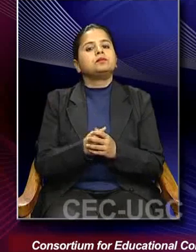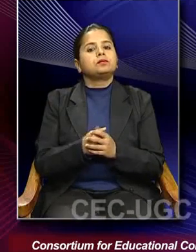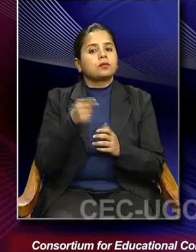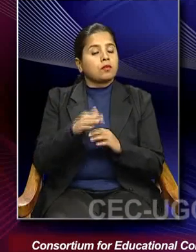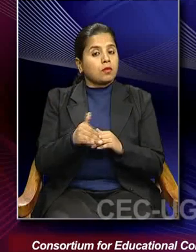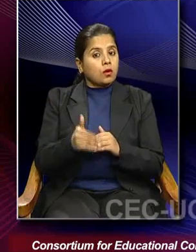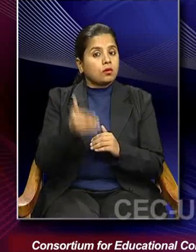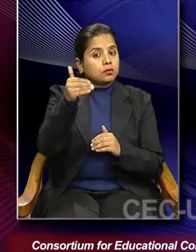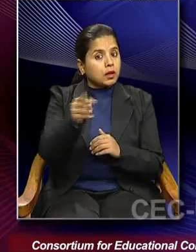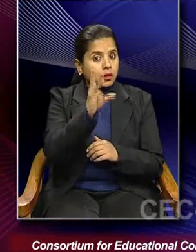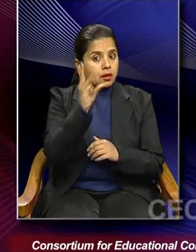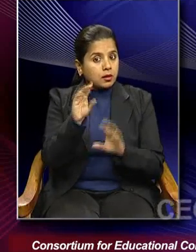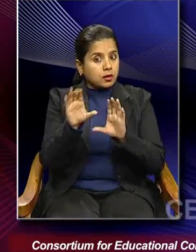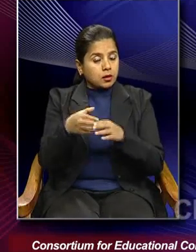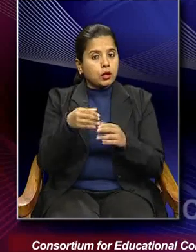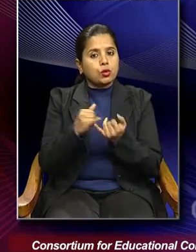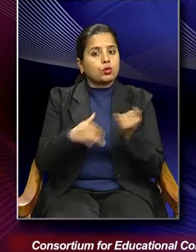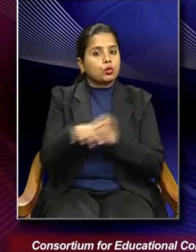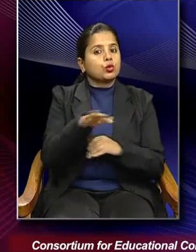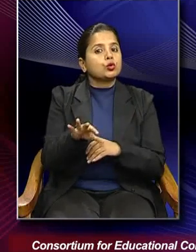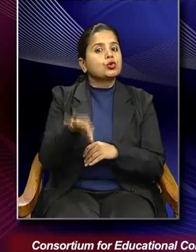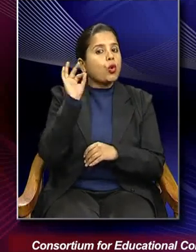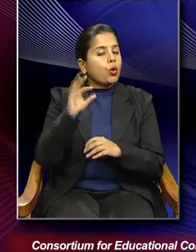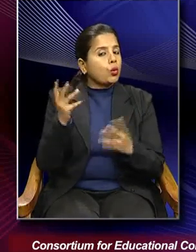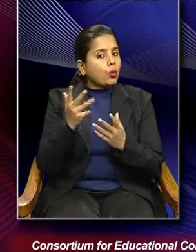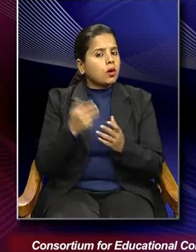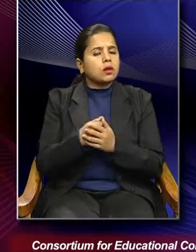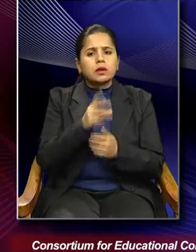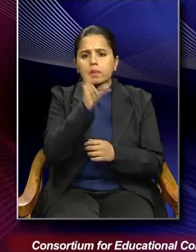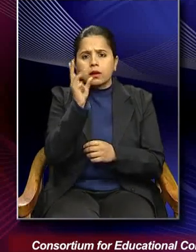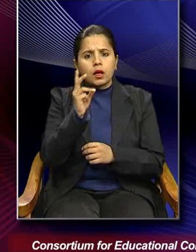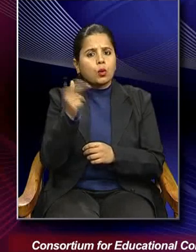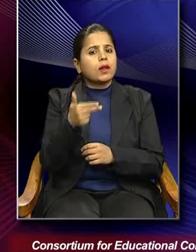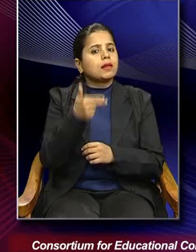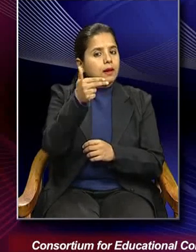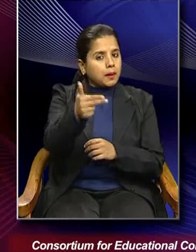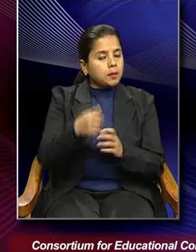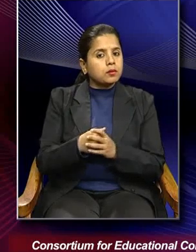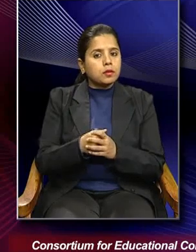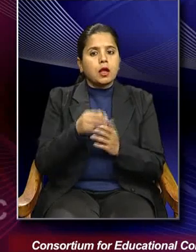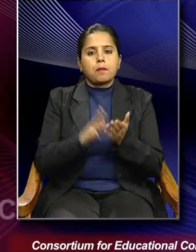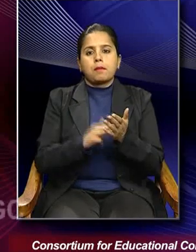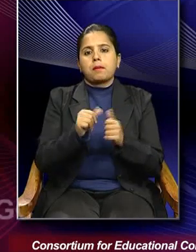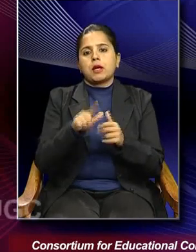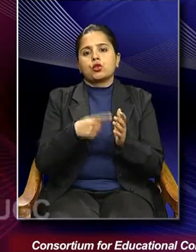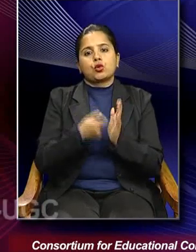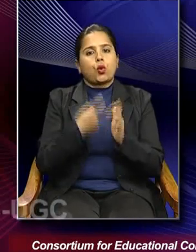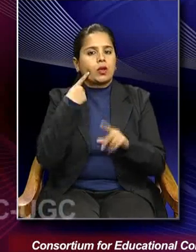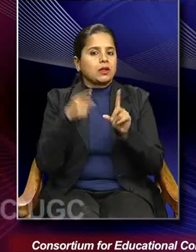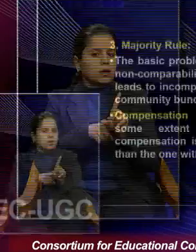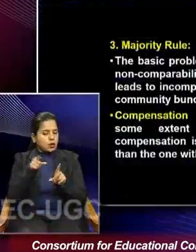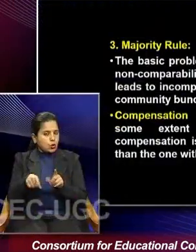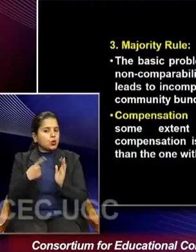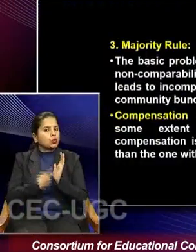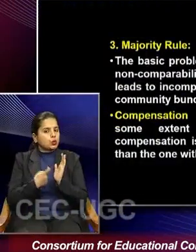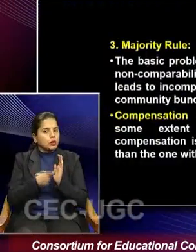the third criteria of social choice mechanism, the third one is called as majority rule. The